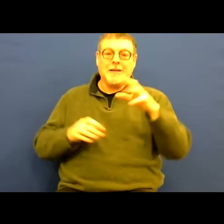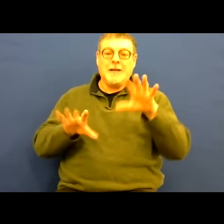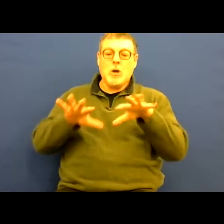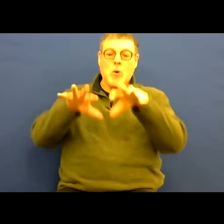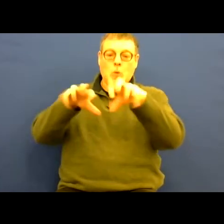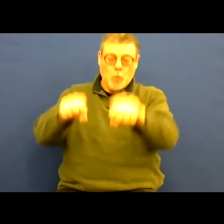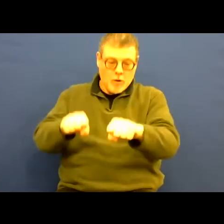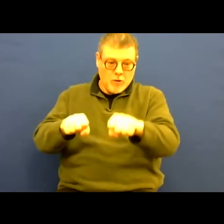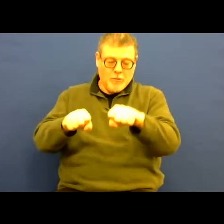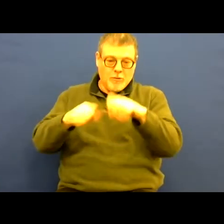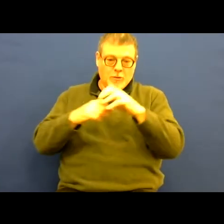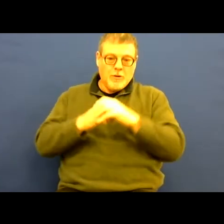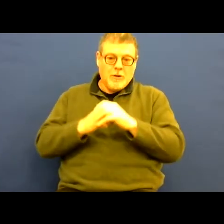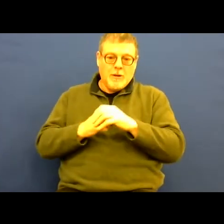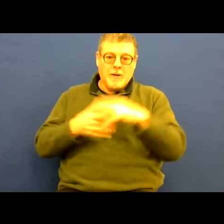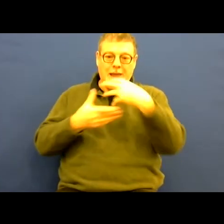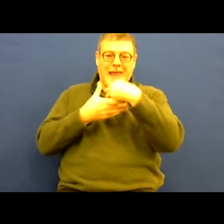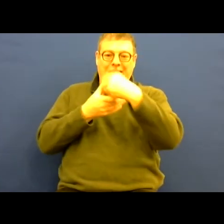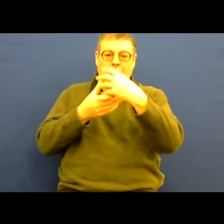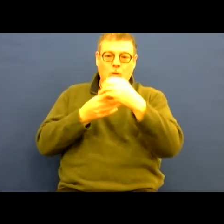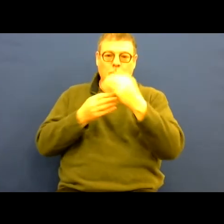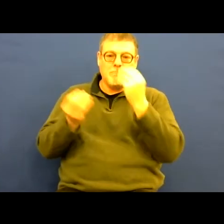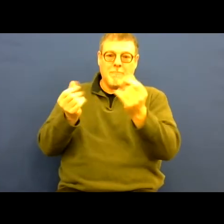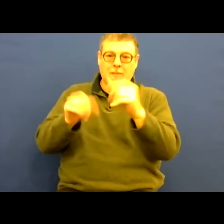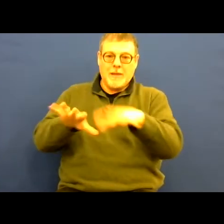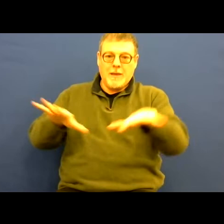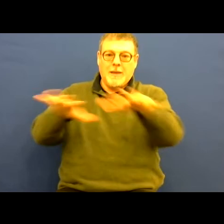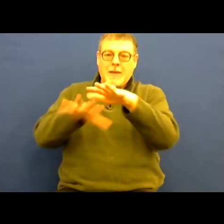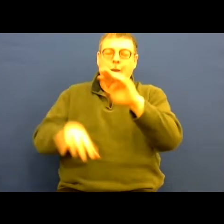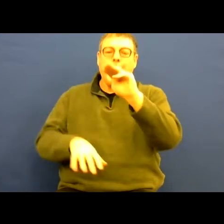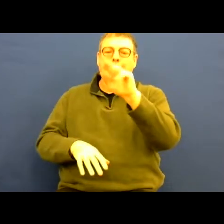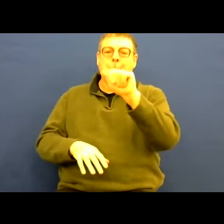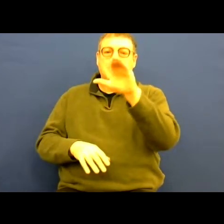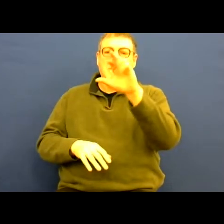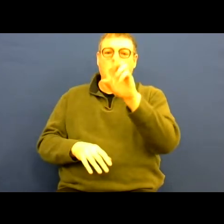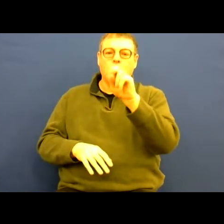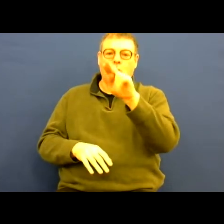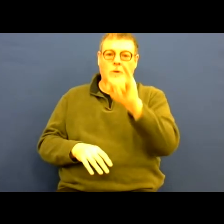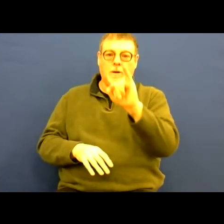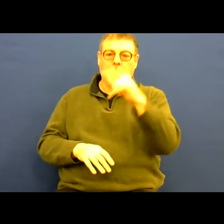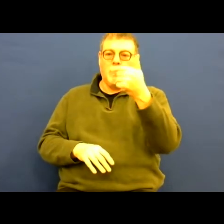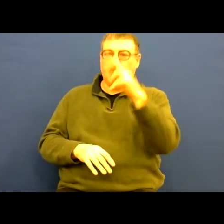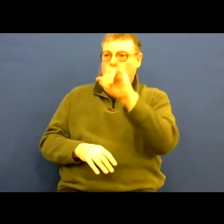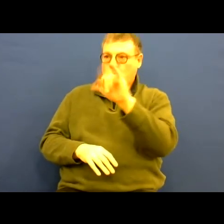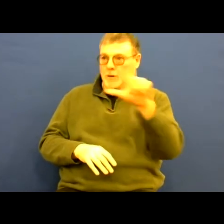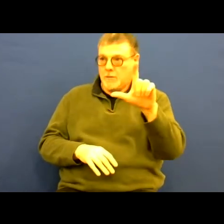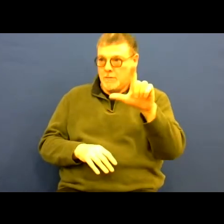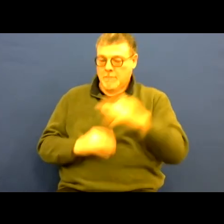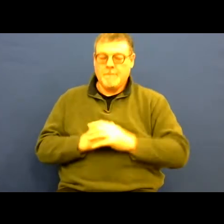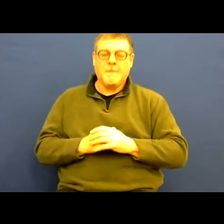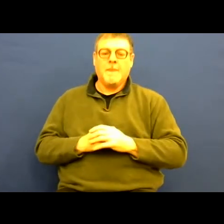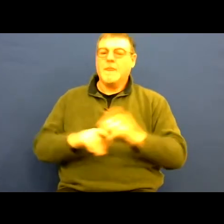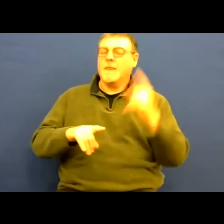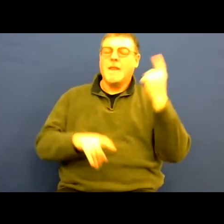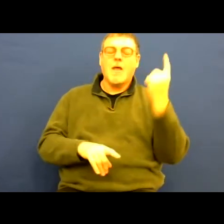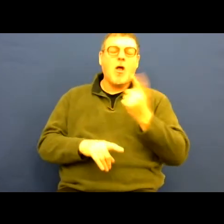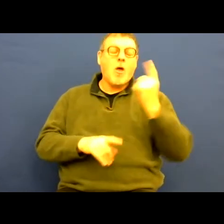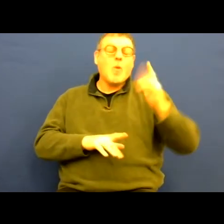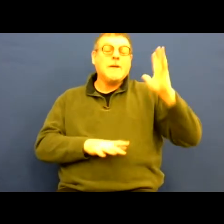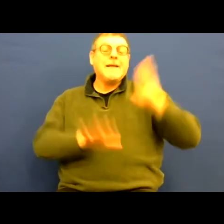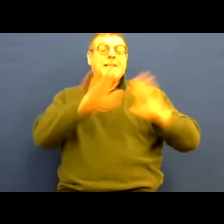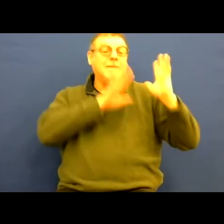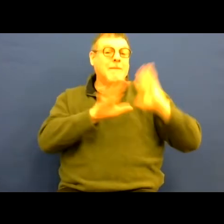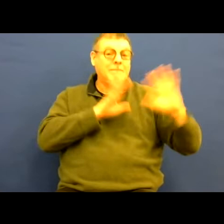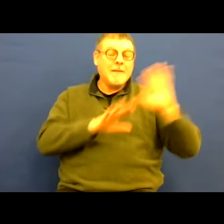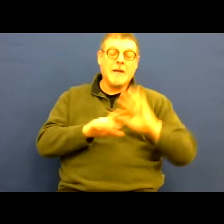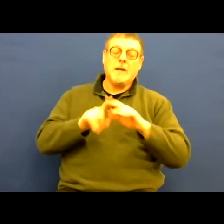acquired the out parcel that used to be the Macaroni Grill. The way they've always treated them is they